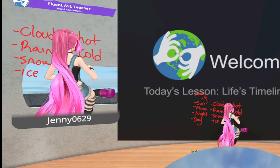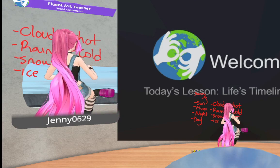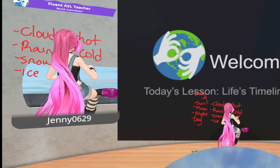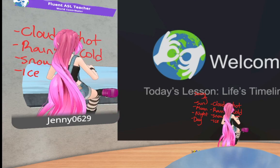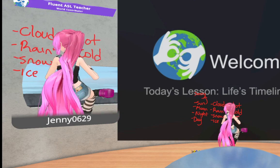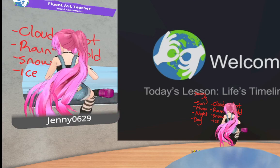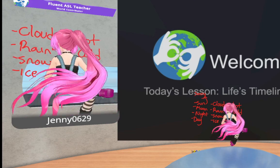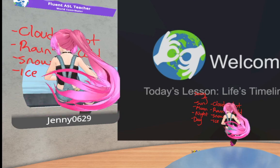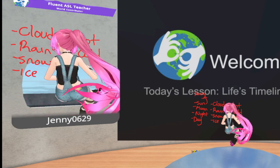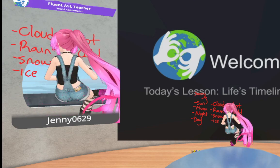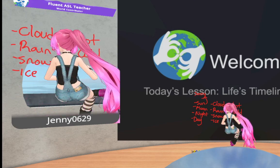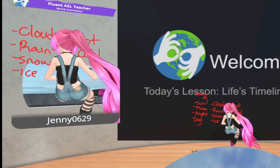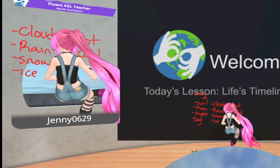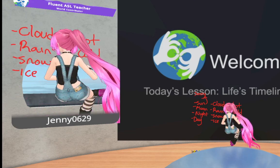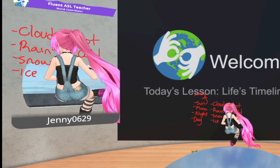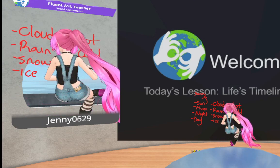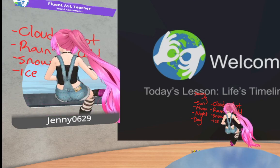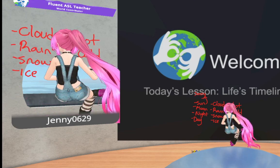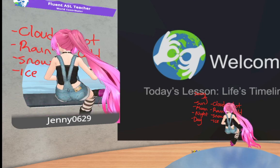Oh, there was another one.